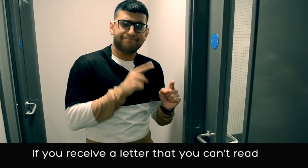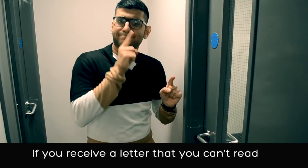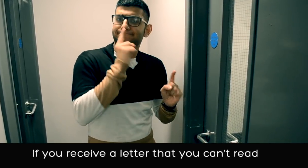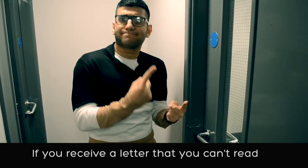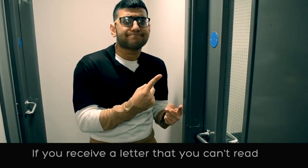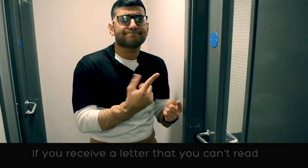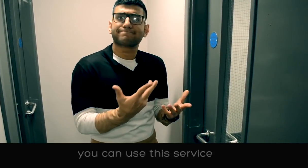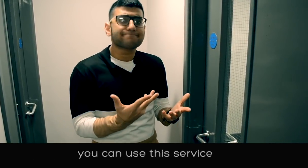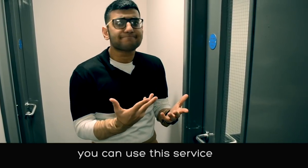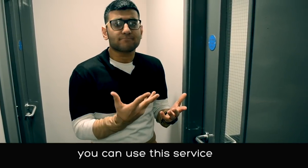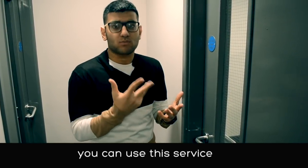use this service.